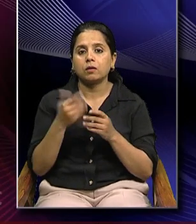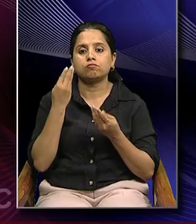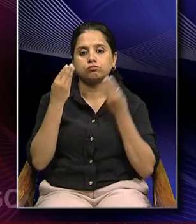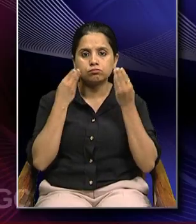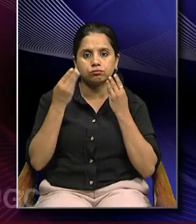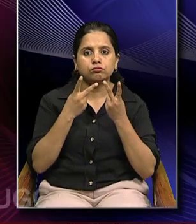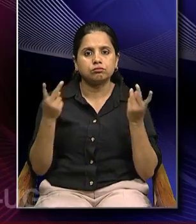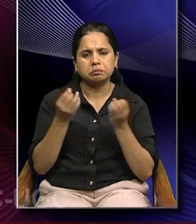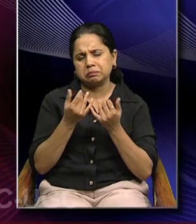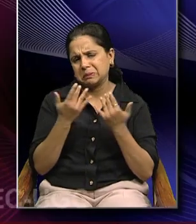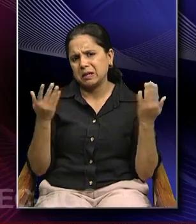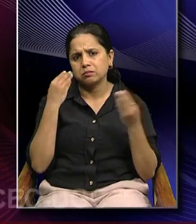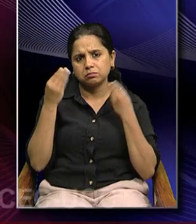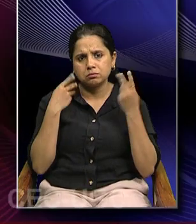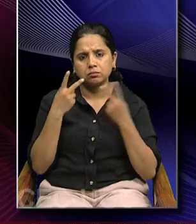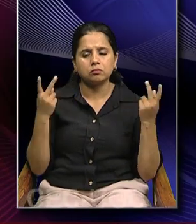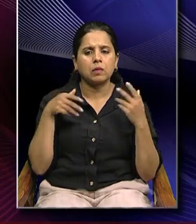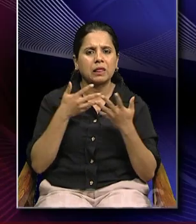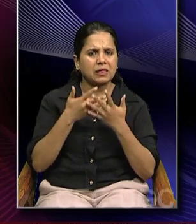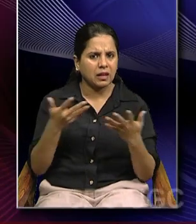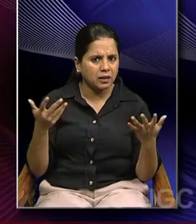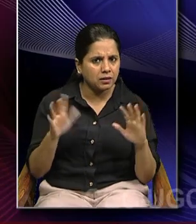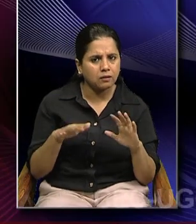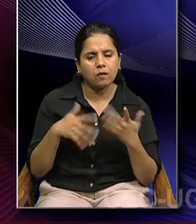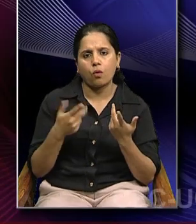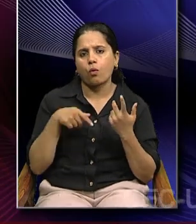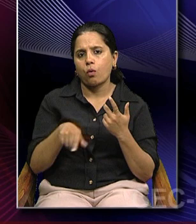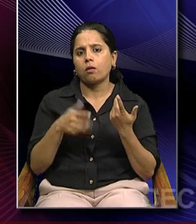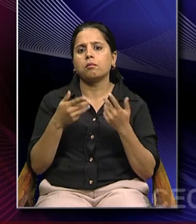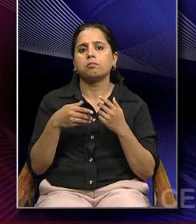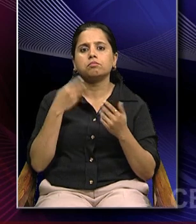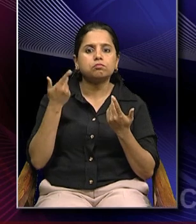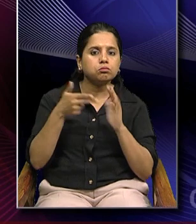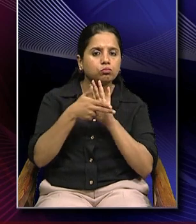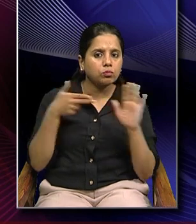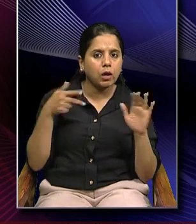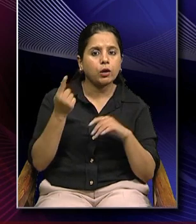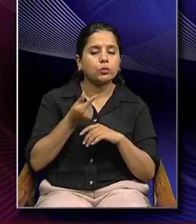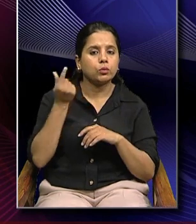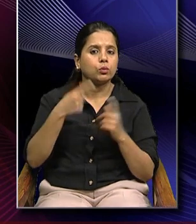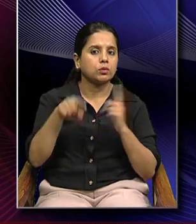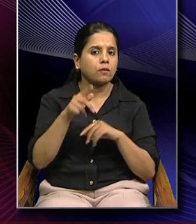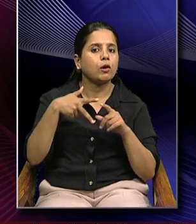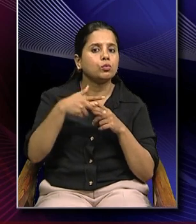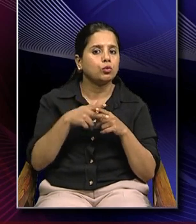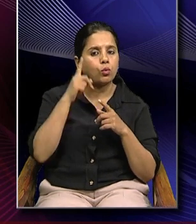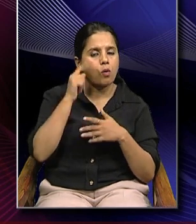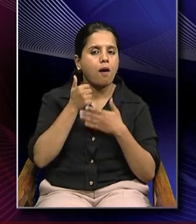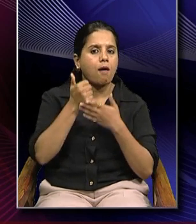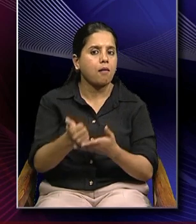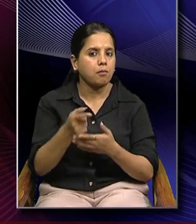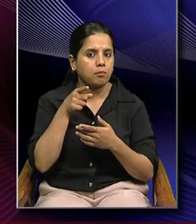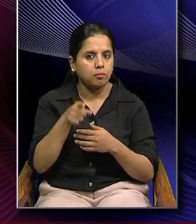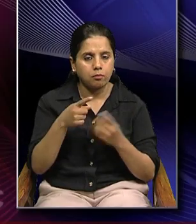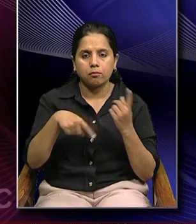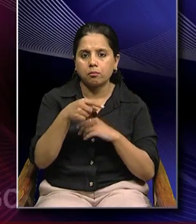brands, multiple cosmetic brands, accessories or accessory brands, they have been actually using the tools to help ease